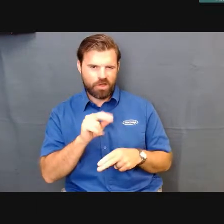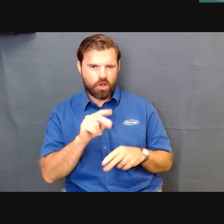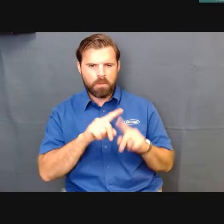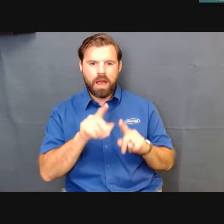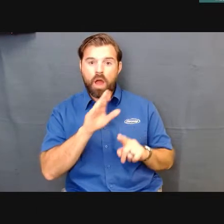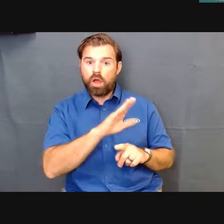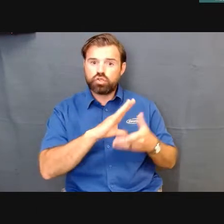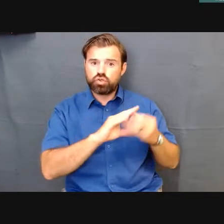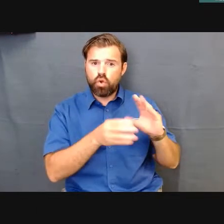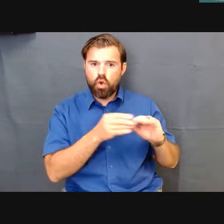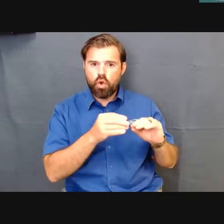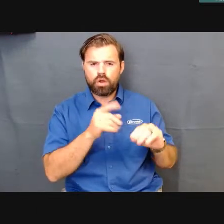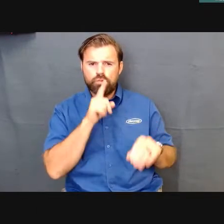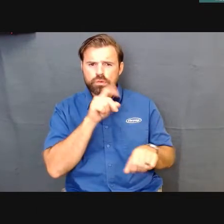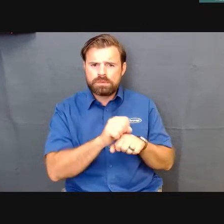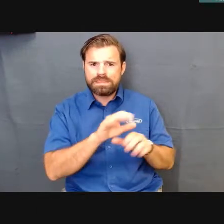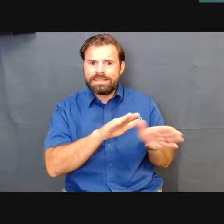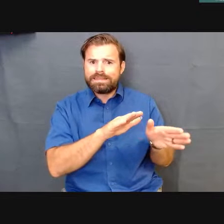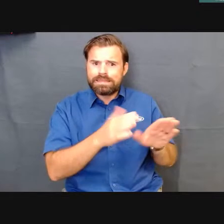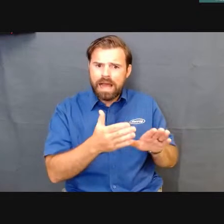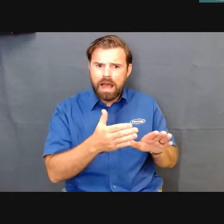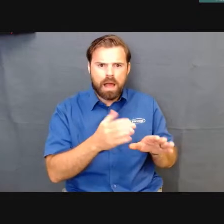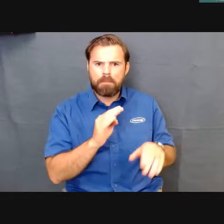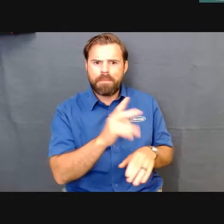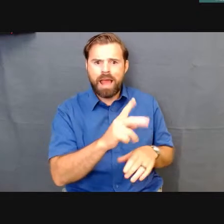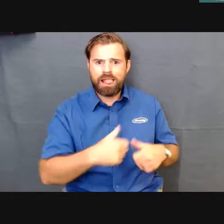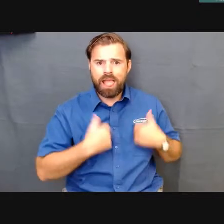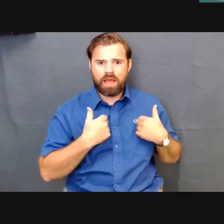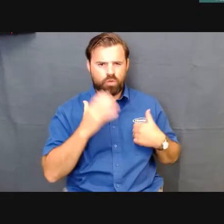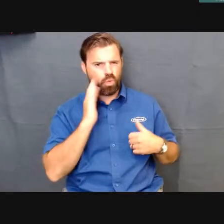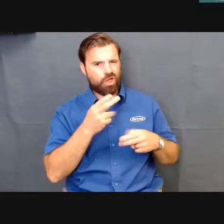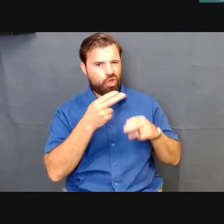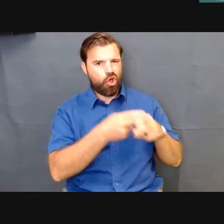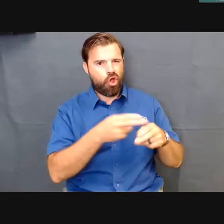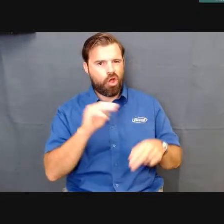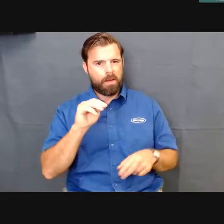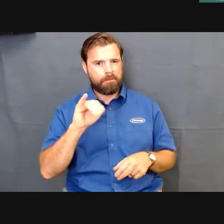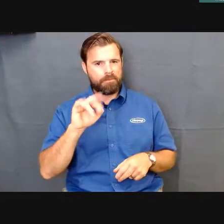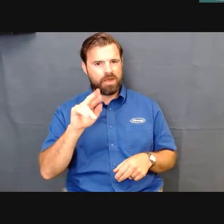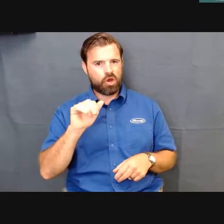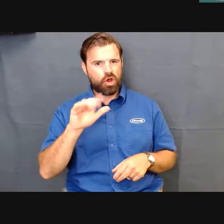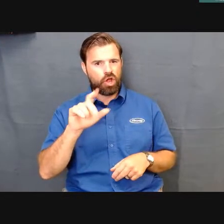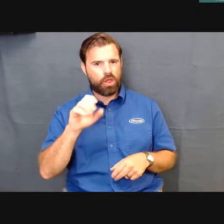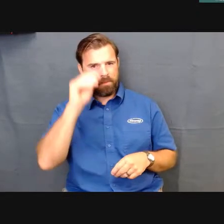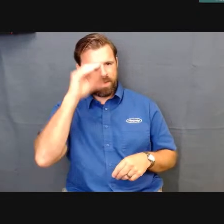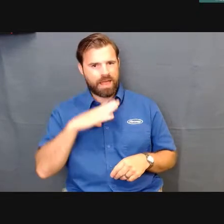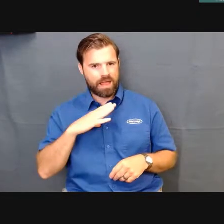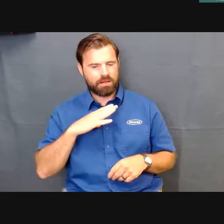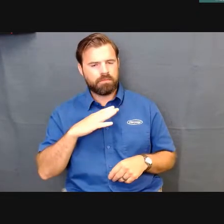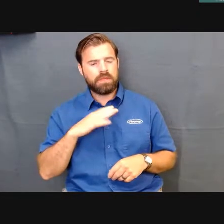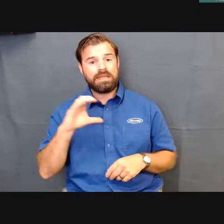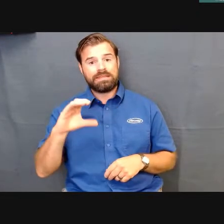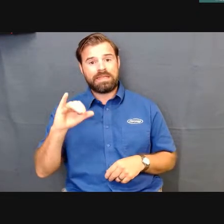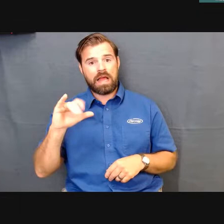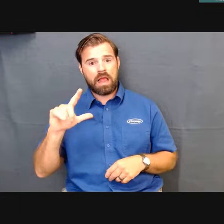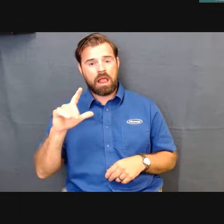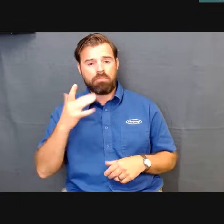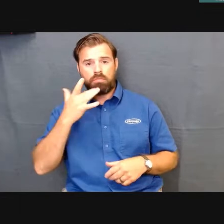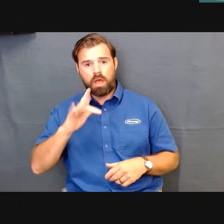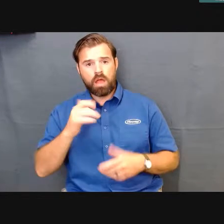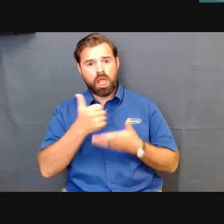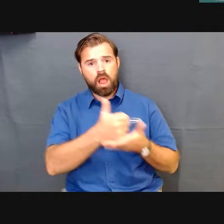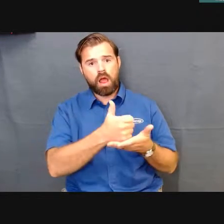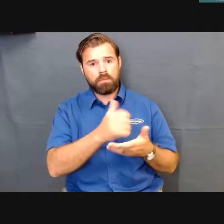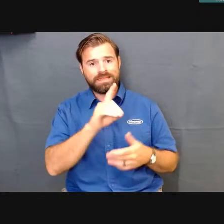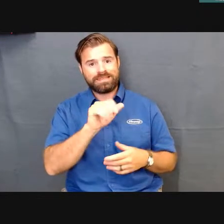to life, you will be calling him a miracle man too. CIL has been fortunate to help Darrell along his